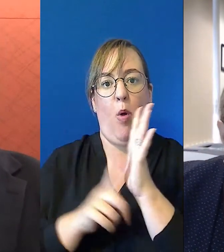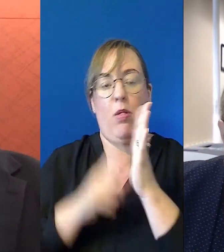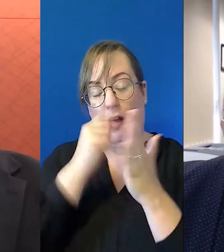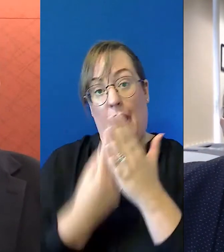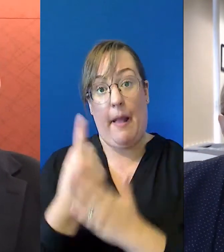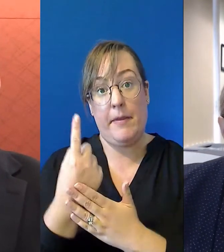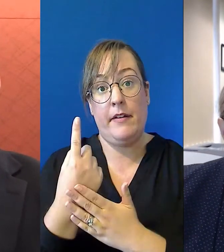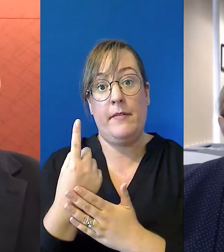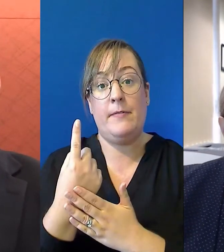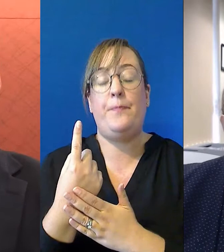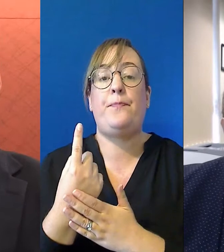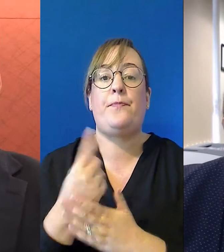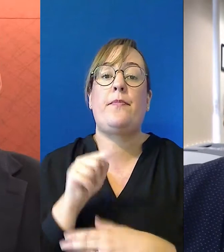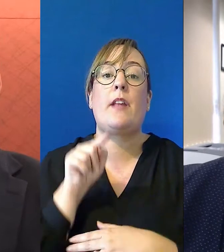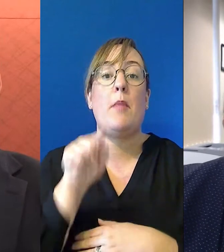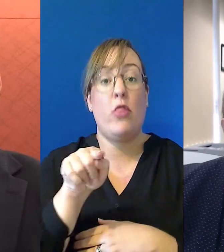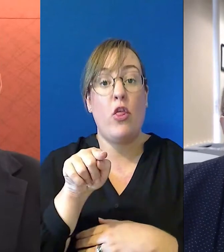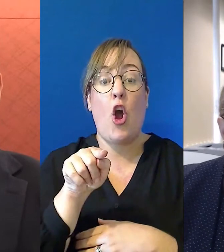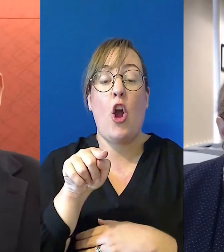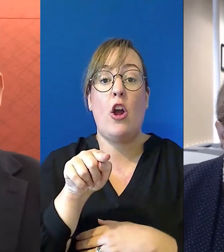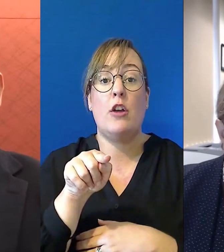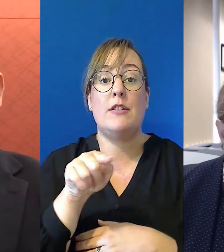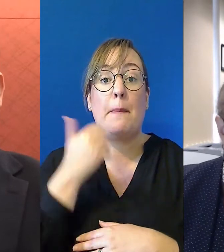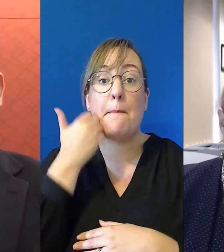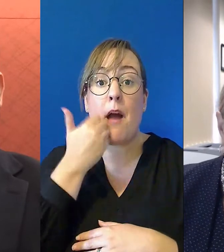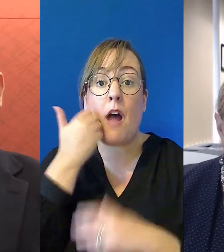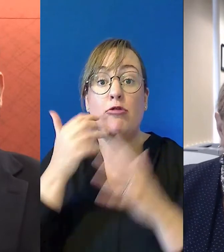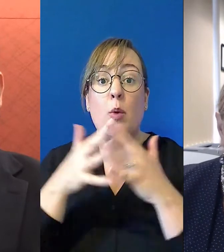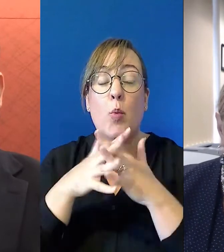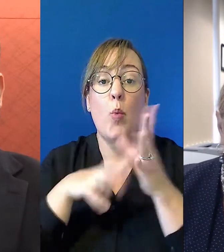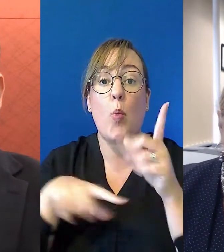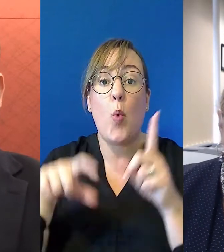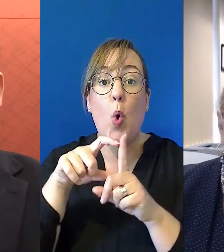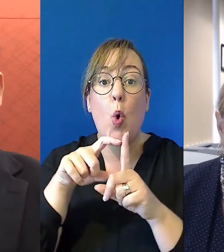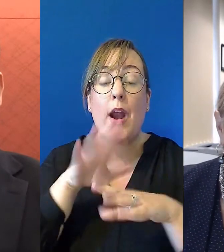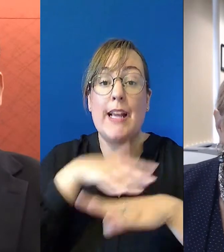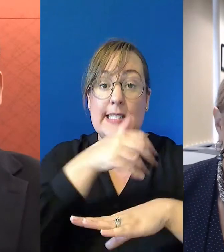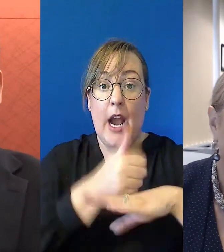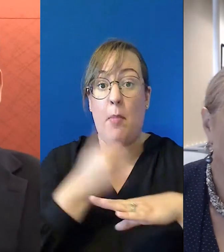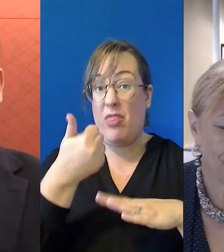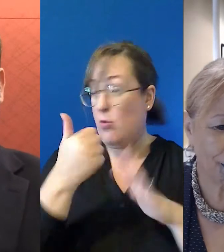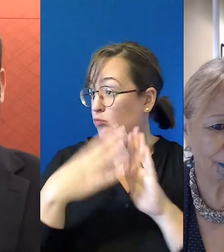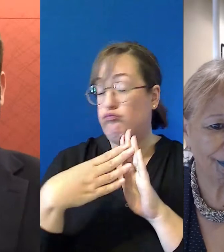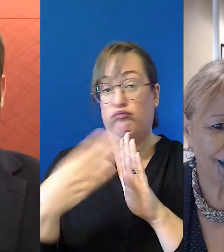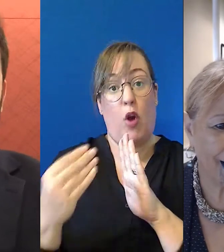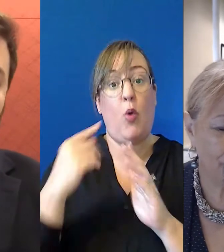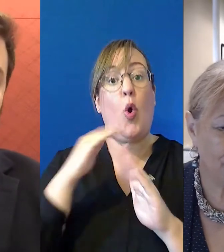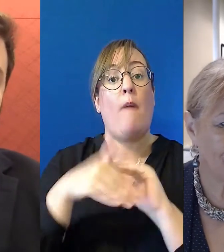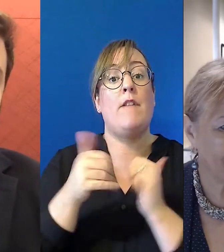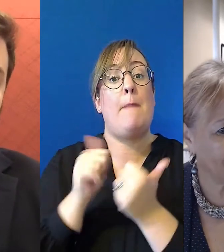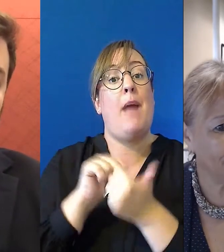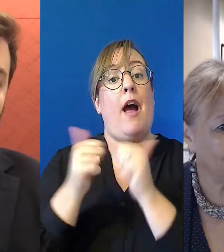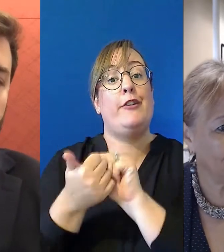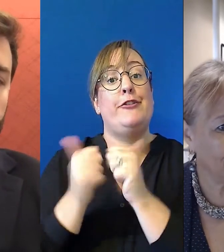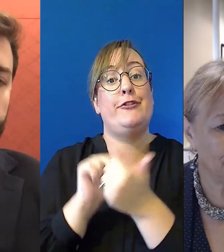But those Māori wards that are set up are in fact a model of partnership, because